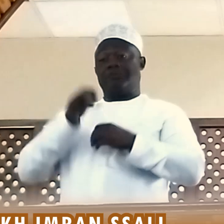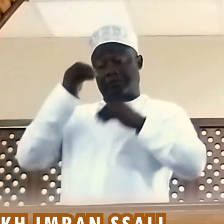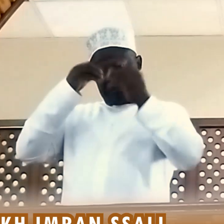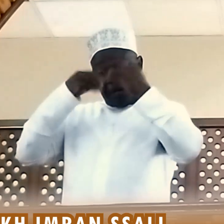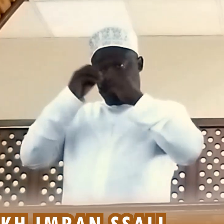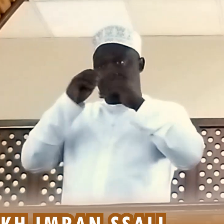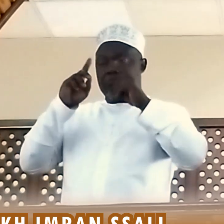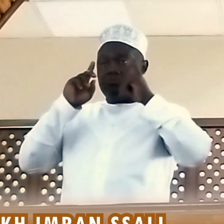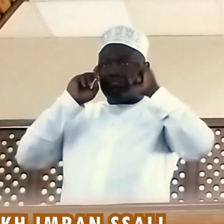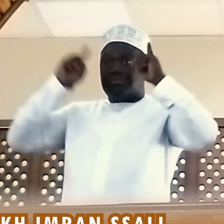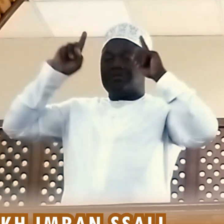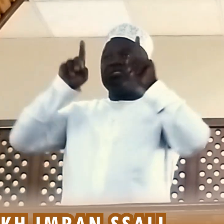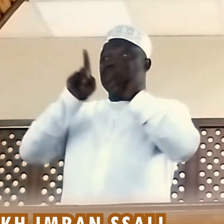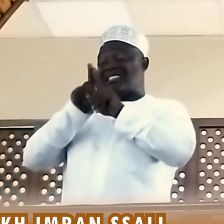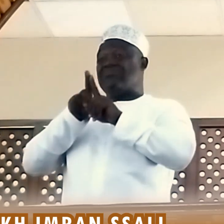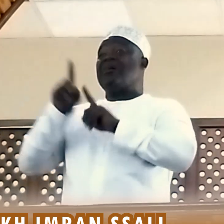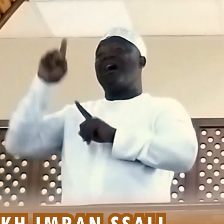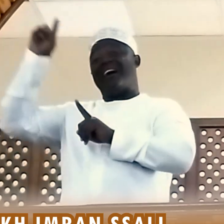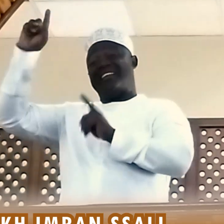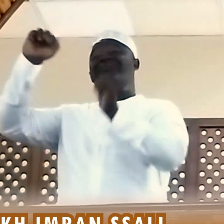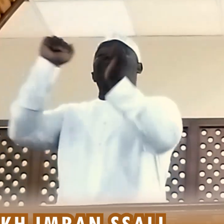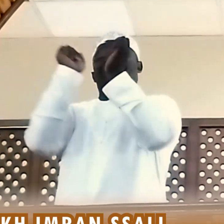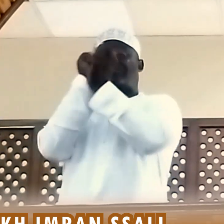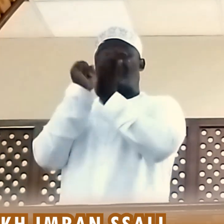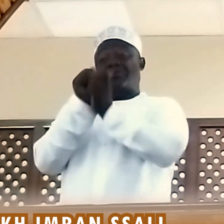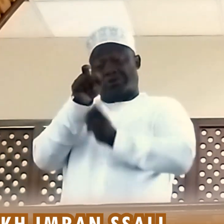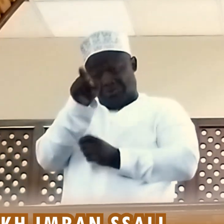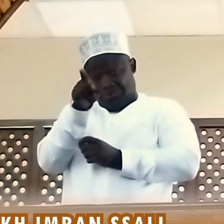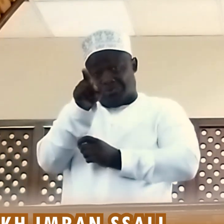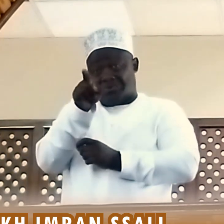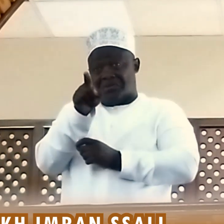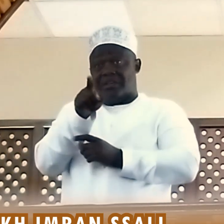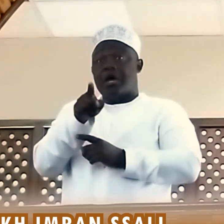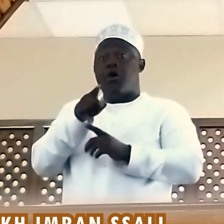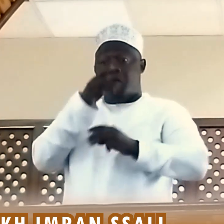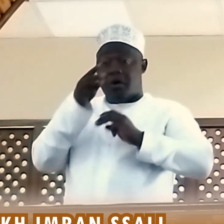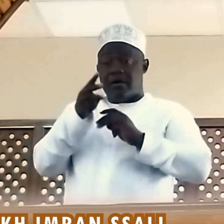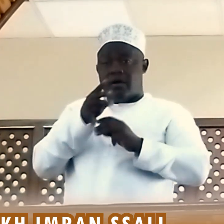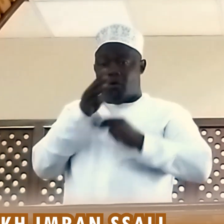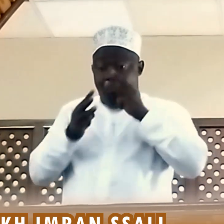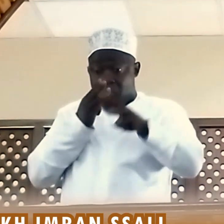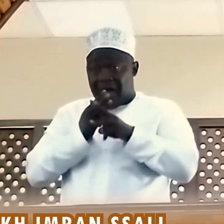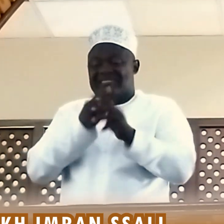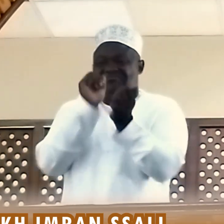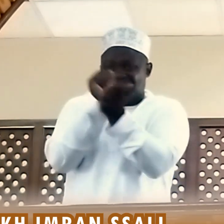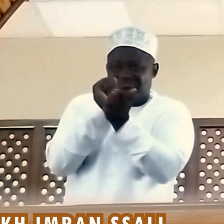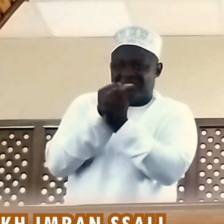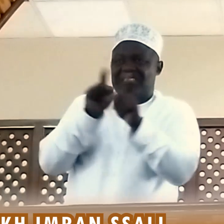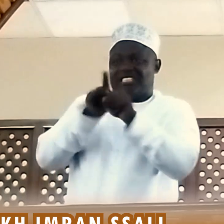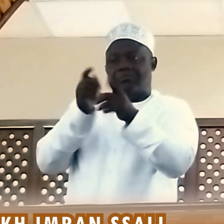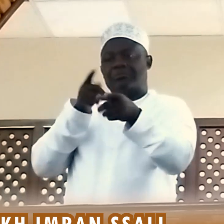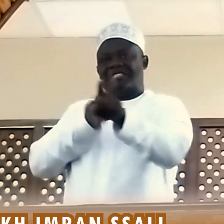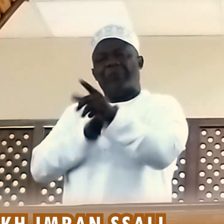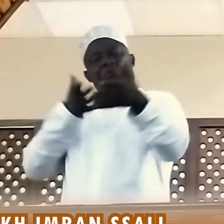ate Allah yagiteekako ebibonerezo omuntu bw'agikola, ebimu abifuna wano ku nsi ebirala n'abifuna ku